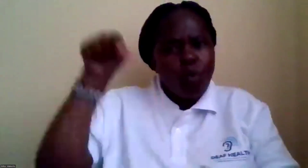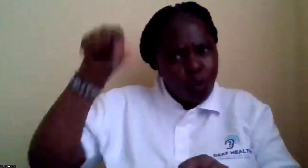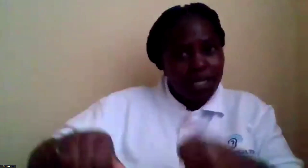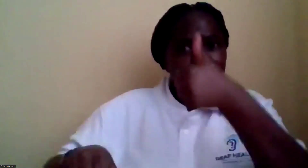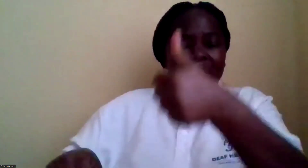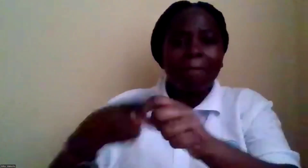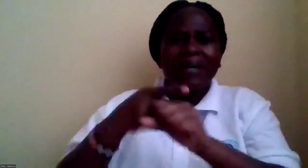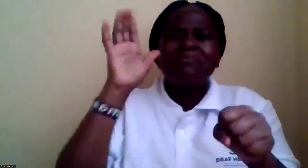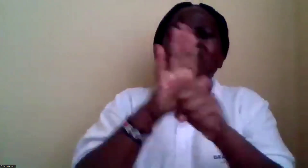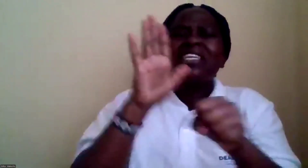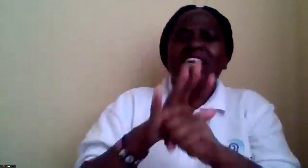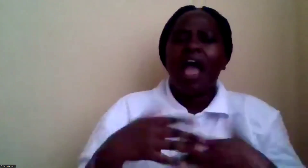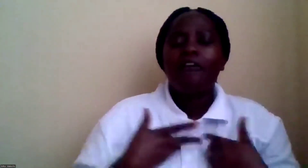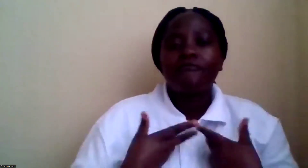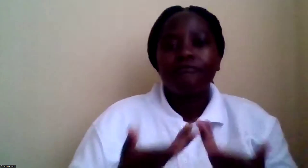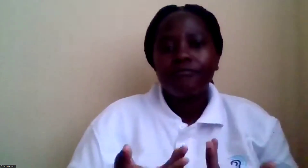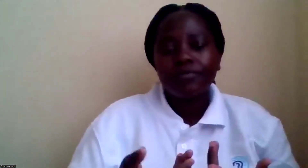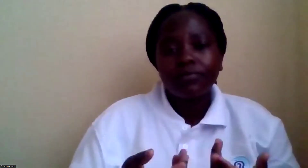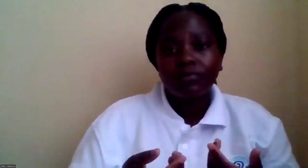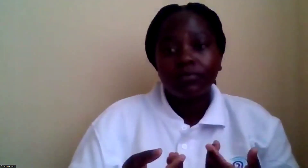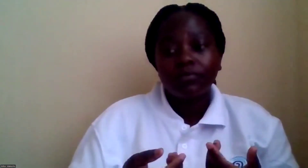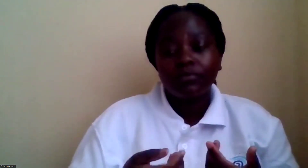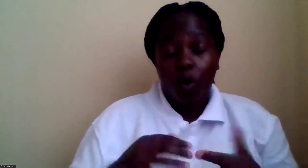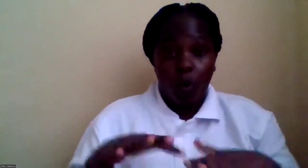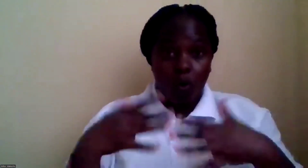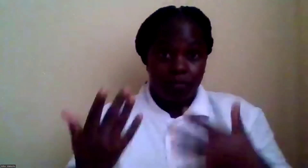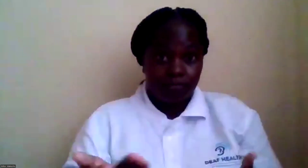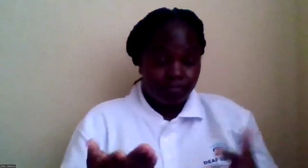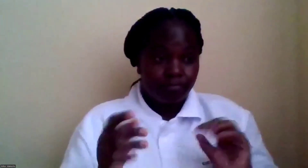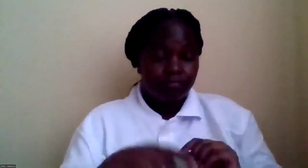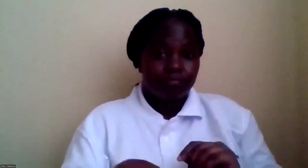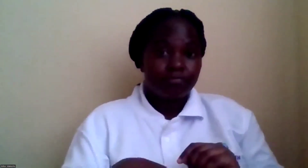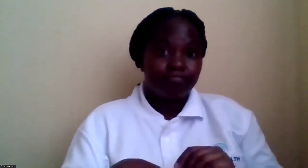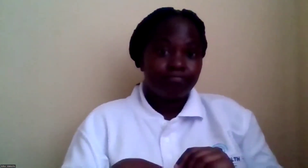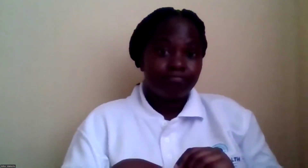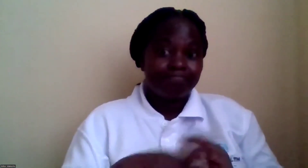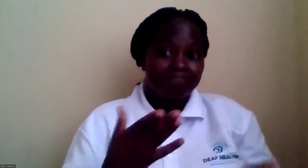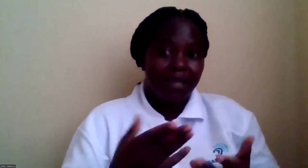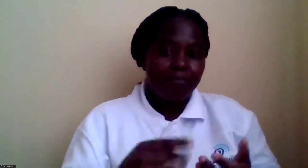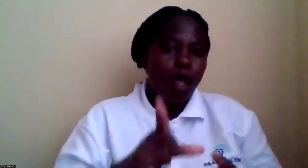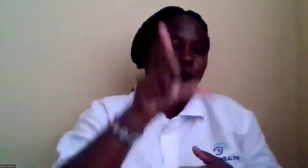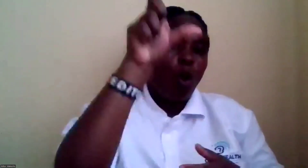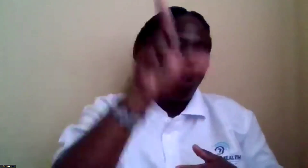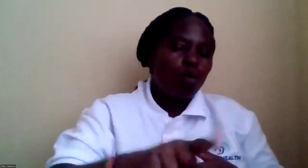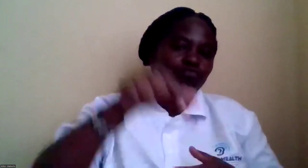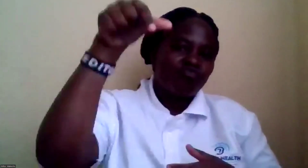excess. You understand? Or I could be taking, some lower qualities of